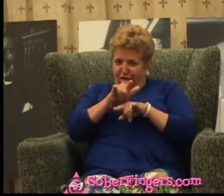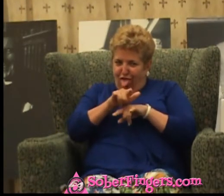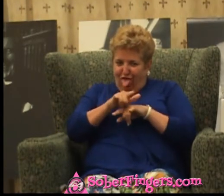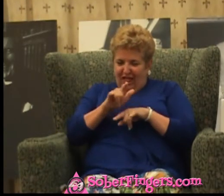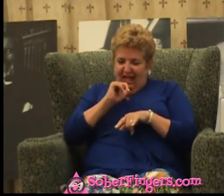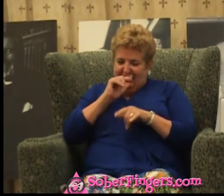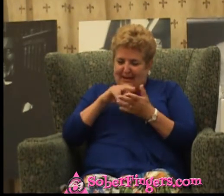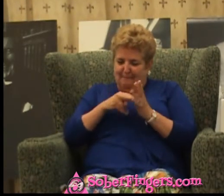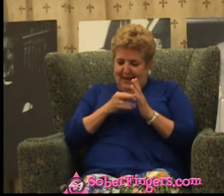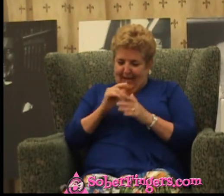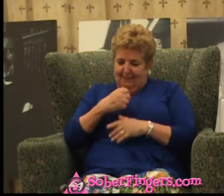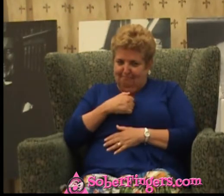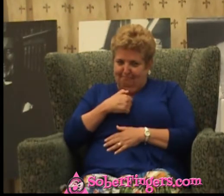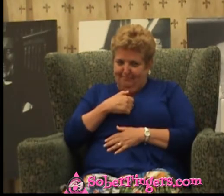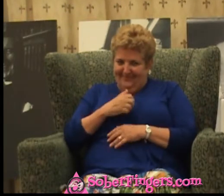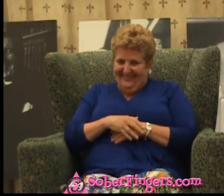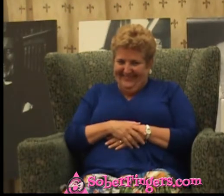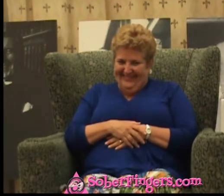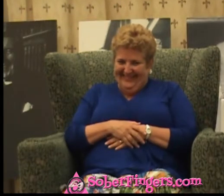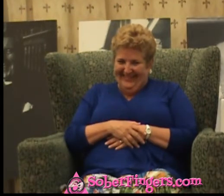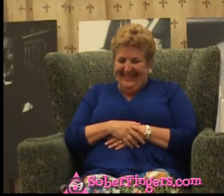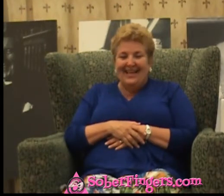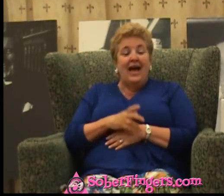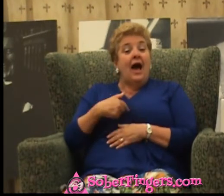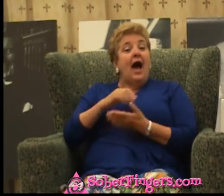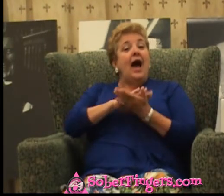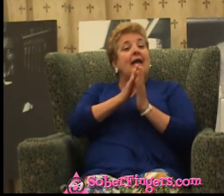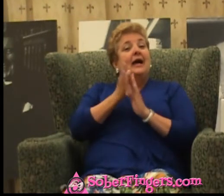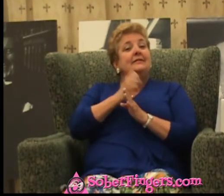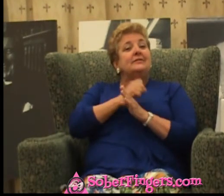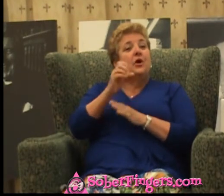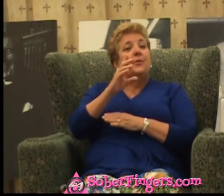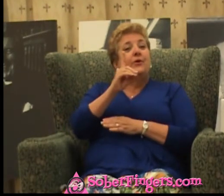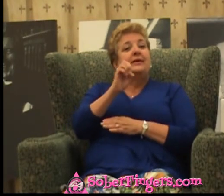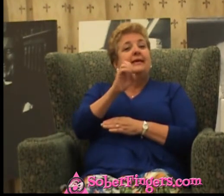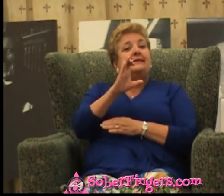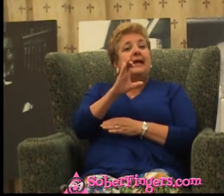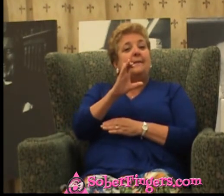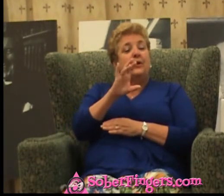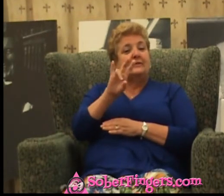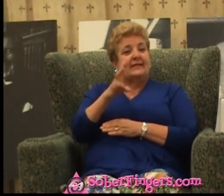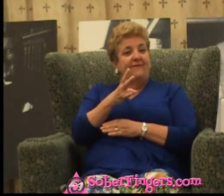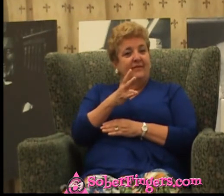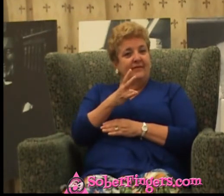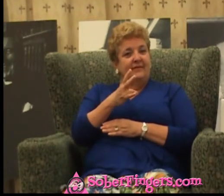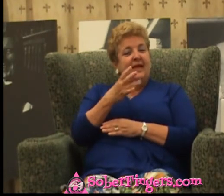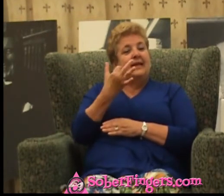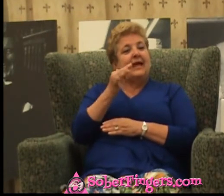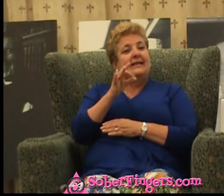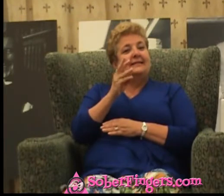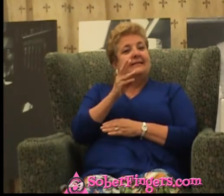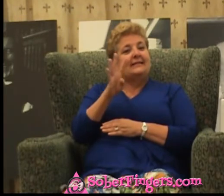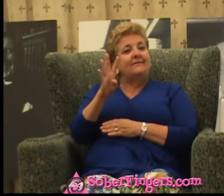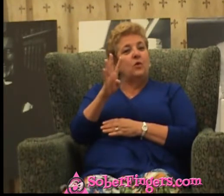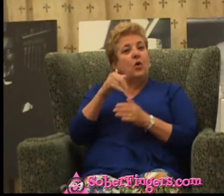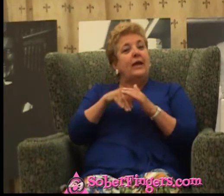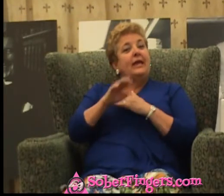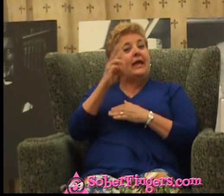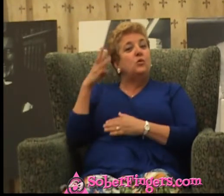I got sober on December 7th, 1964, up in Washington, D.C. And I'm one of those guys that